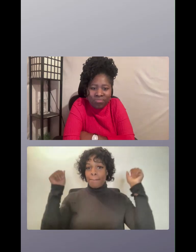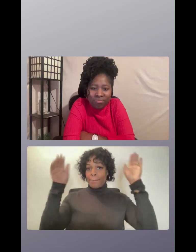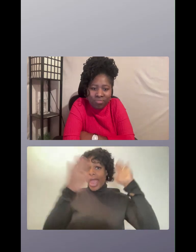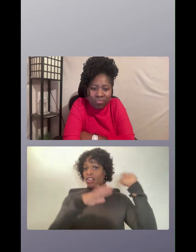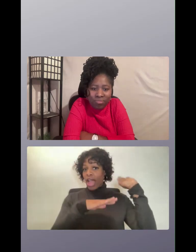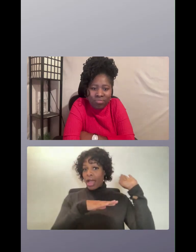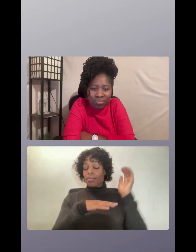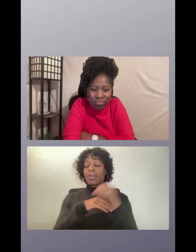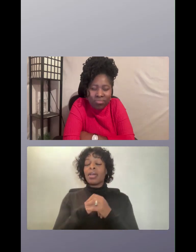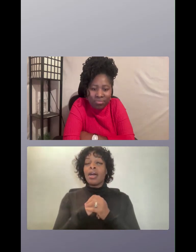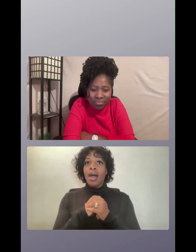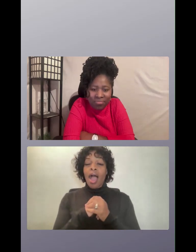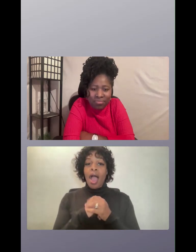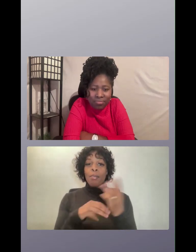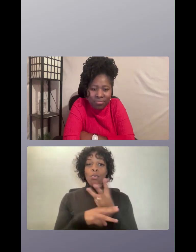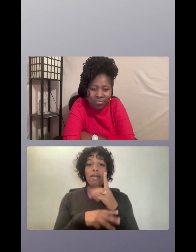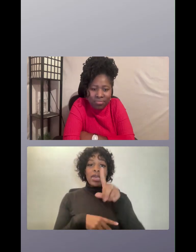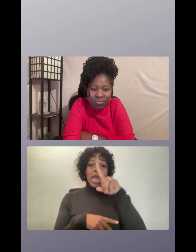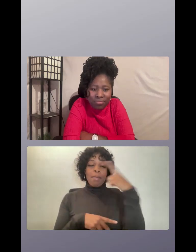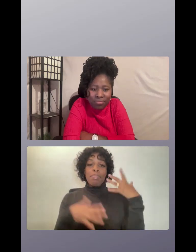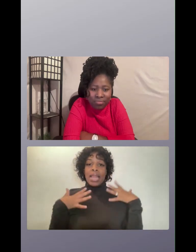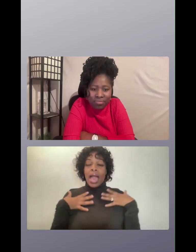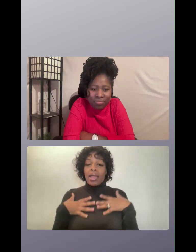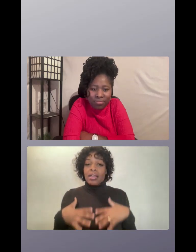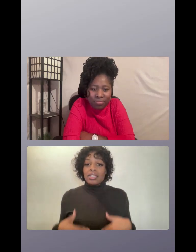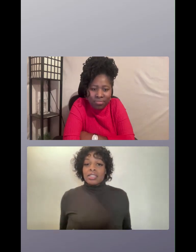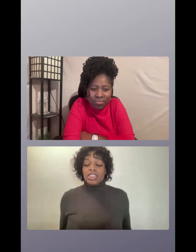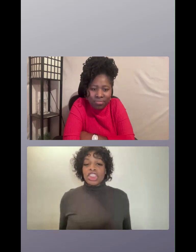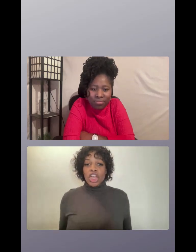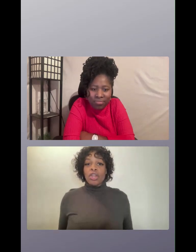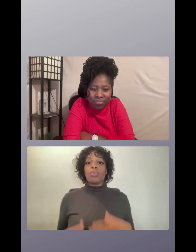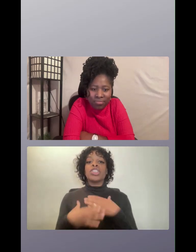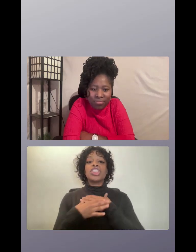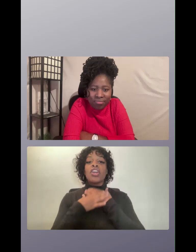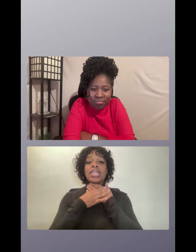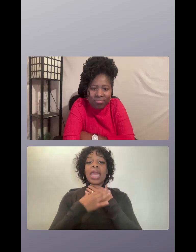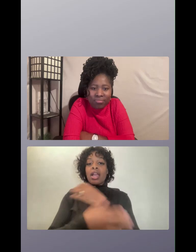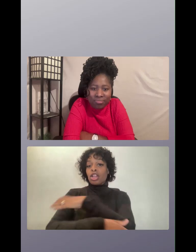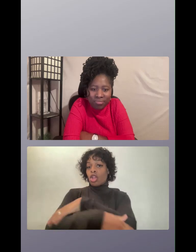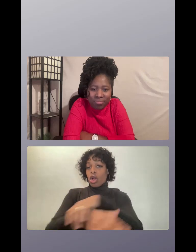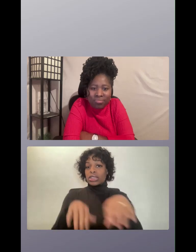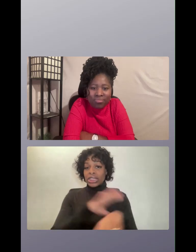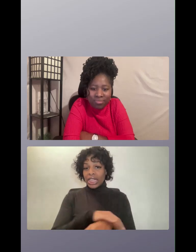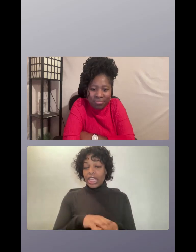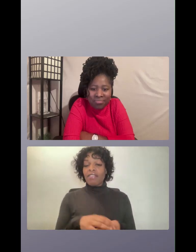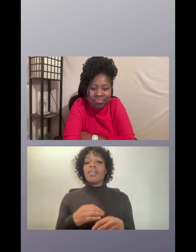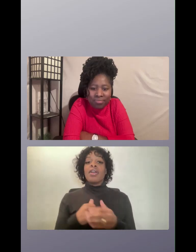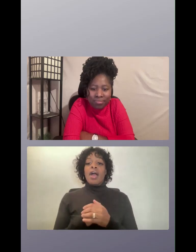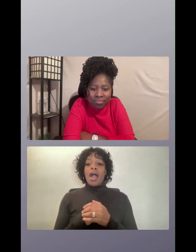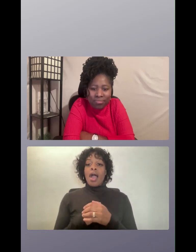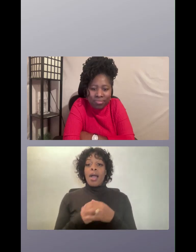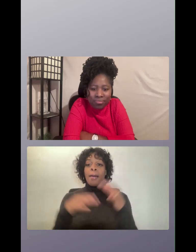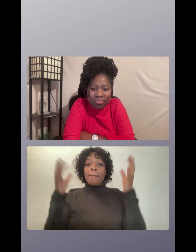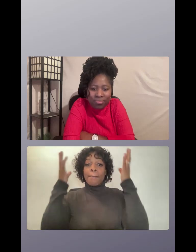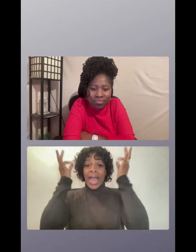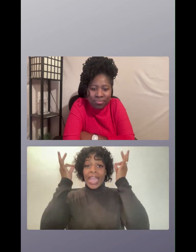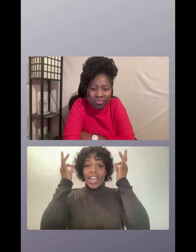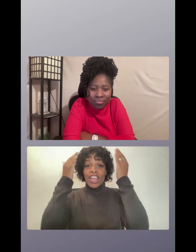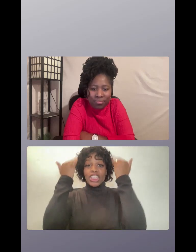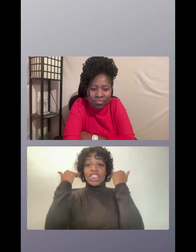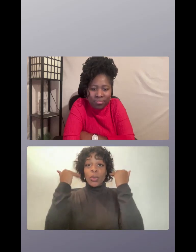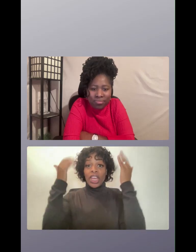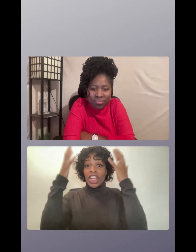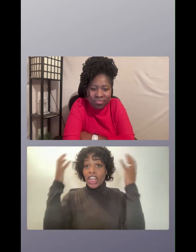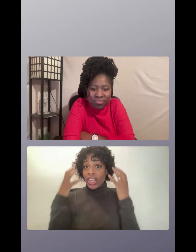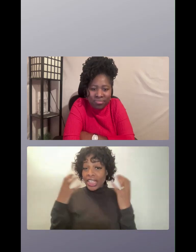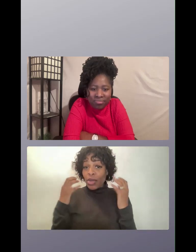beige background. I'm wearing a black shirt with turtleneck long sleeve. My